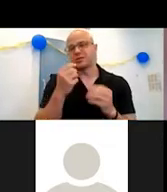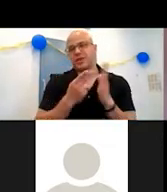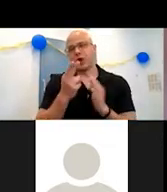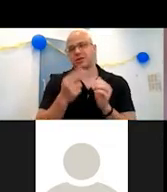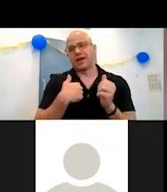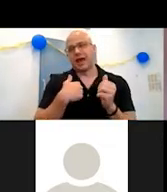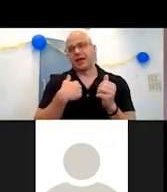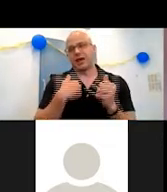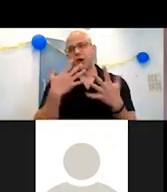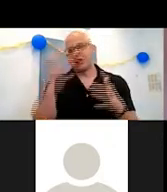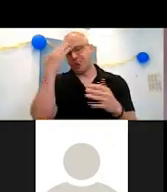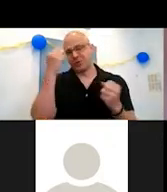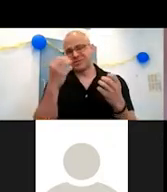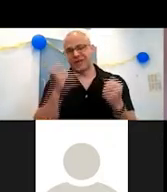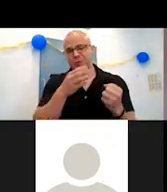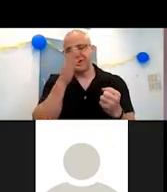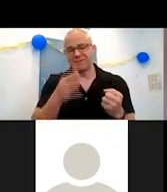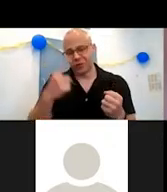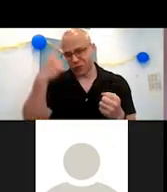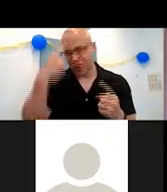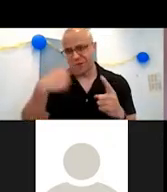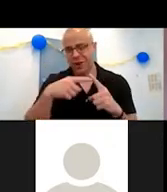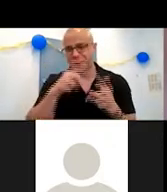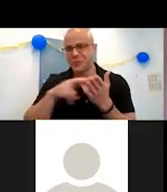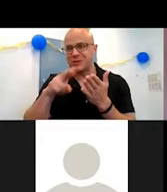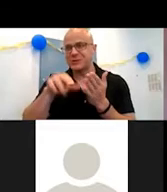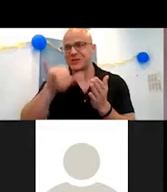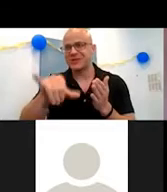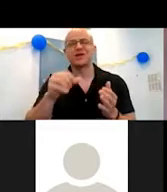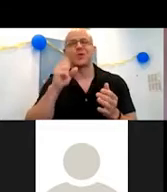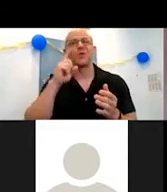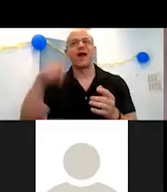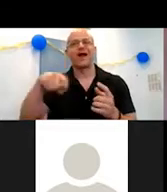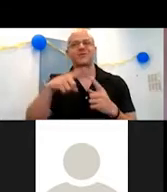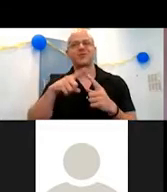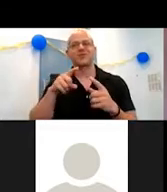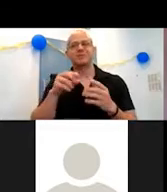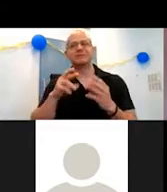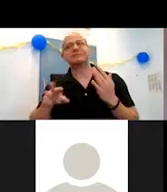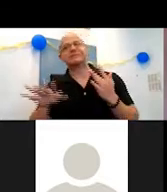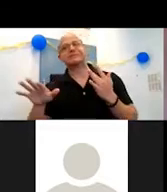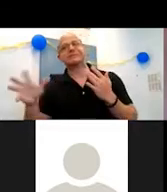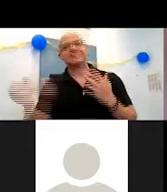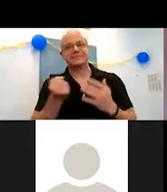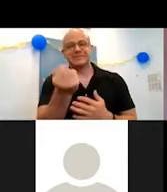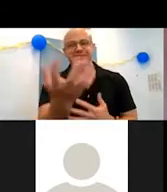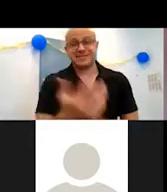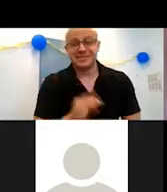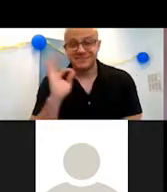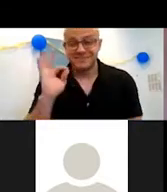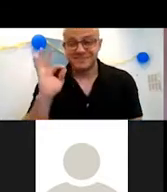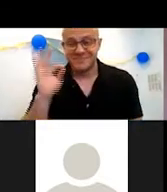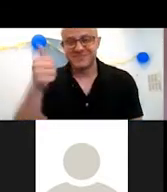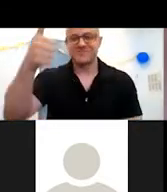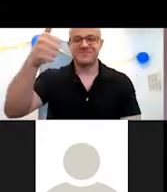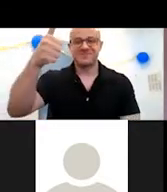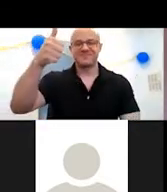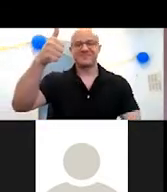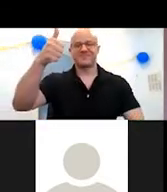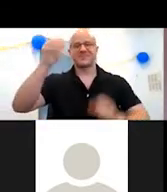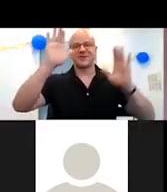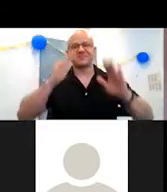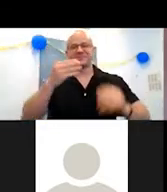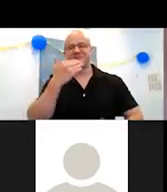you. Because to be honest, I have so many signs in my own